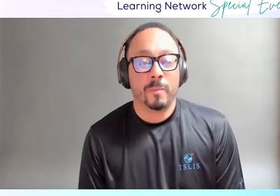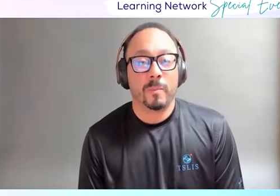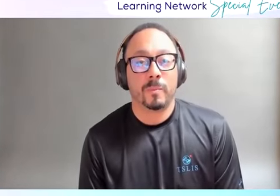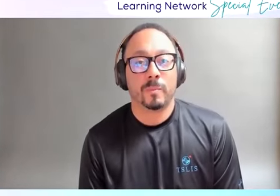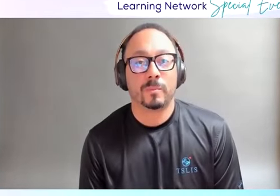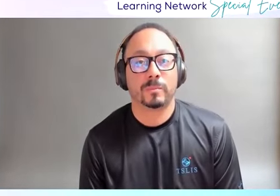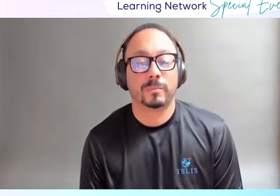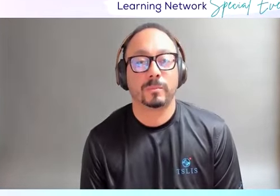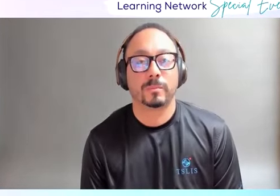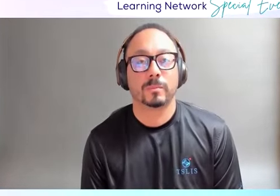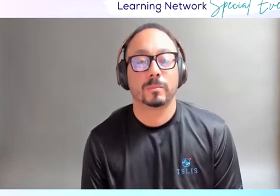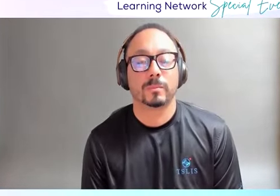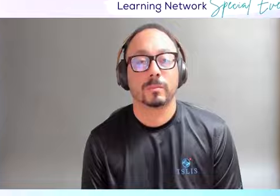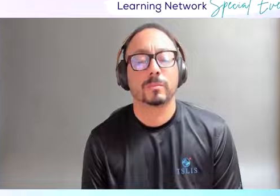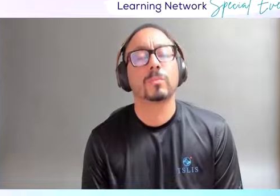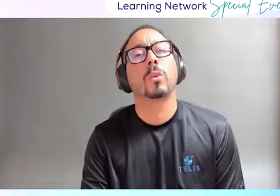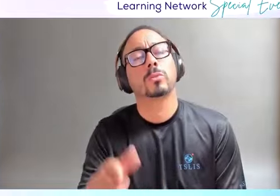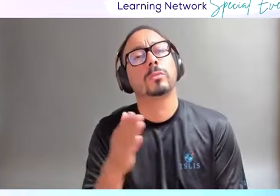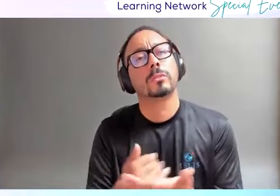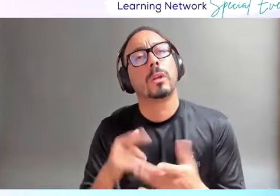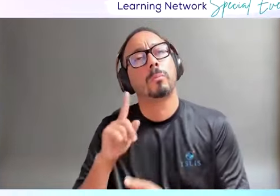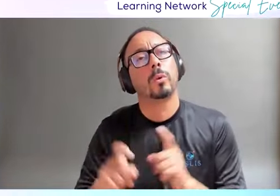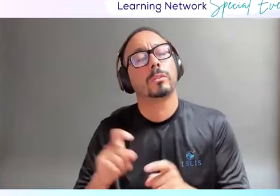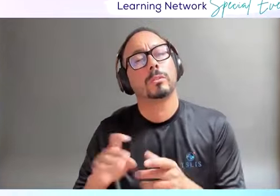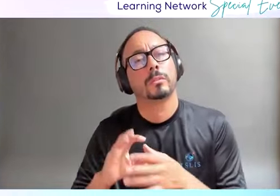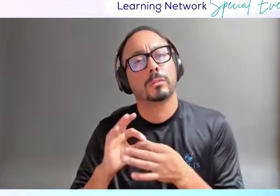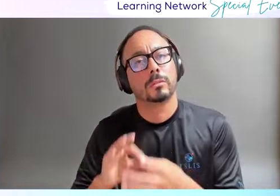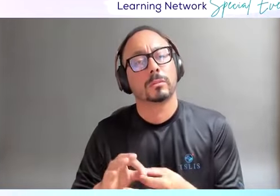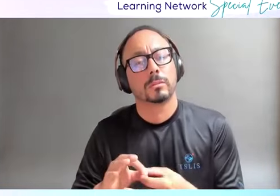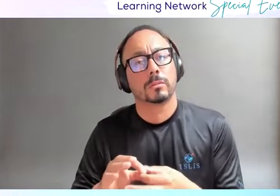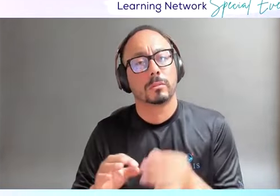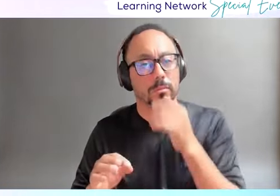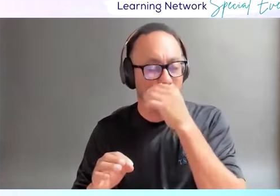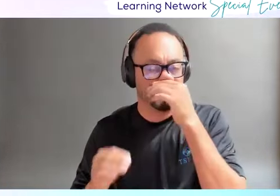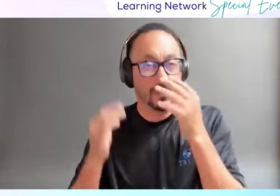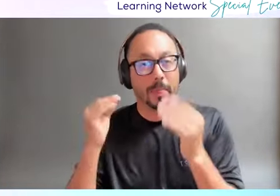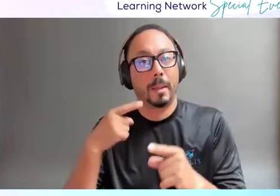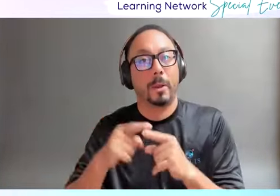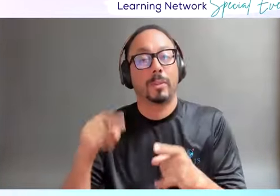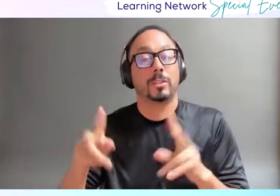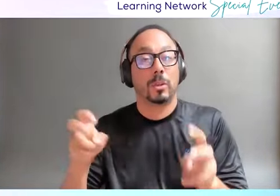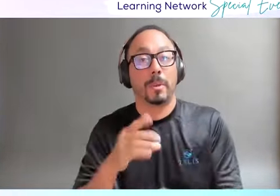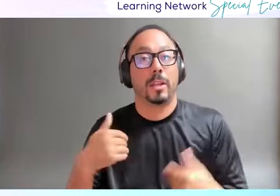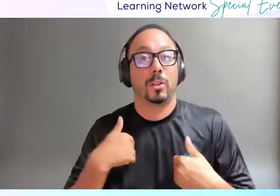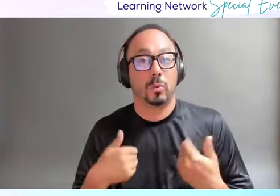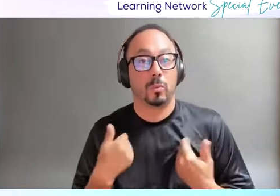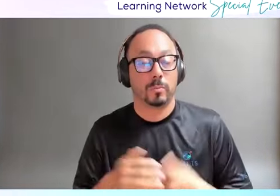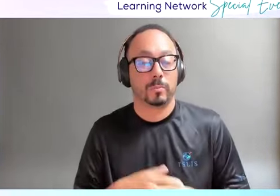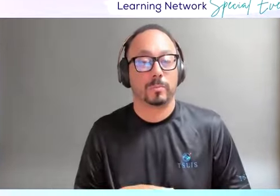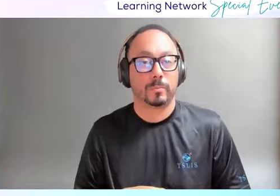as well, Dr. Greaves, that were related to thinking about this topic and thinking about youth. One of the